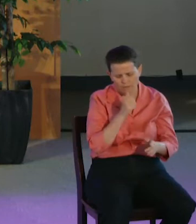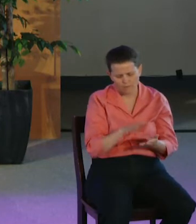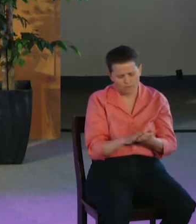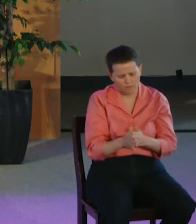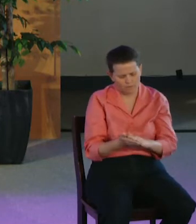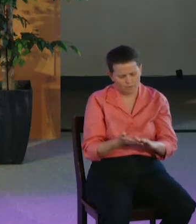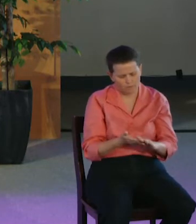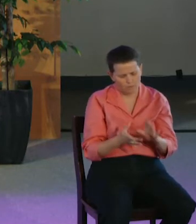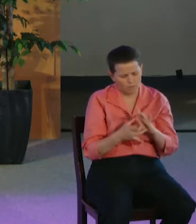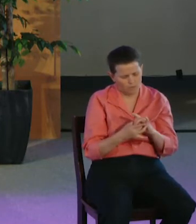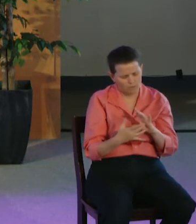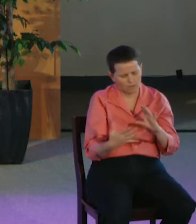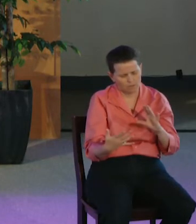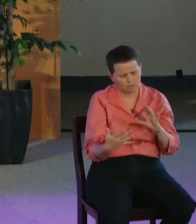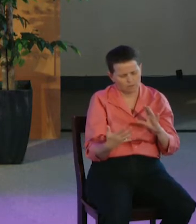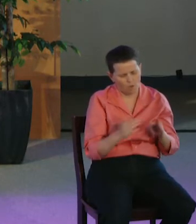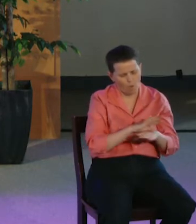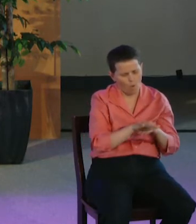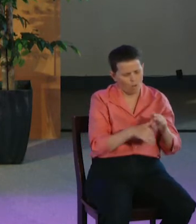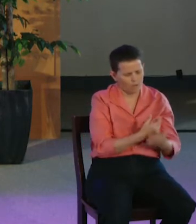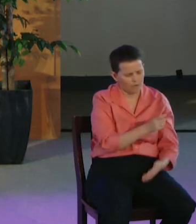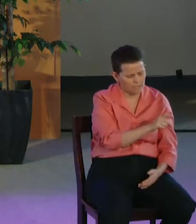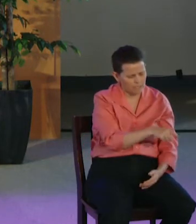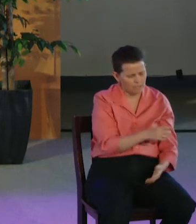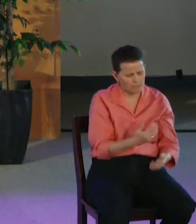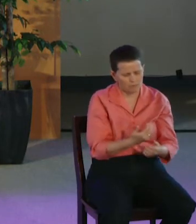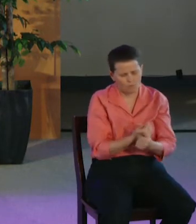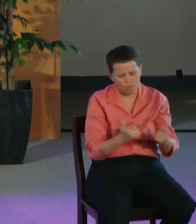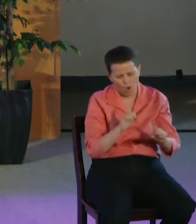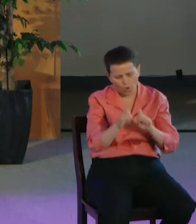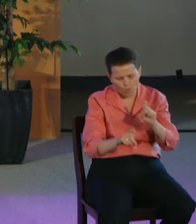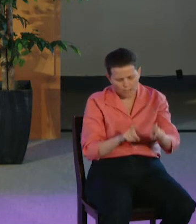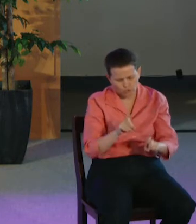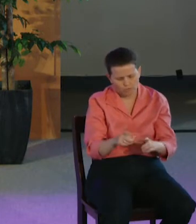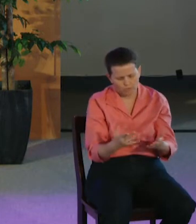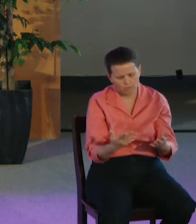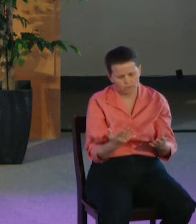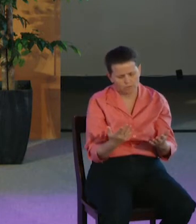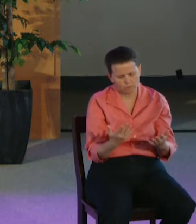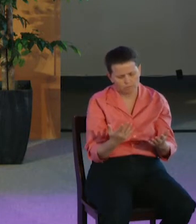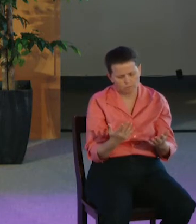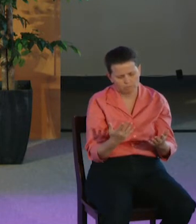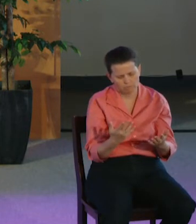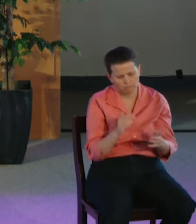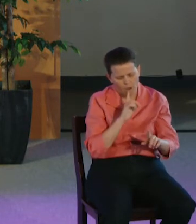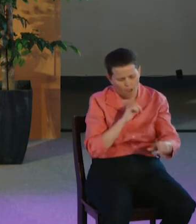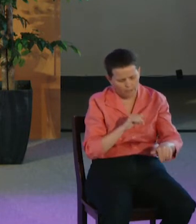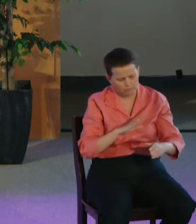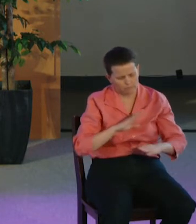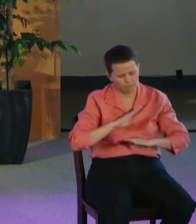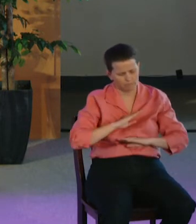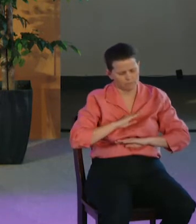All needs are answered, all questions are answered, all petitions or requests are waiting to be